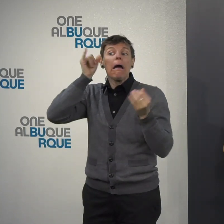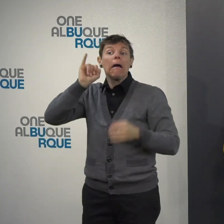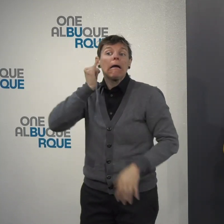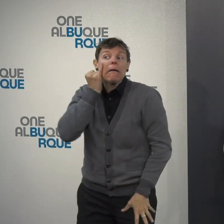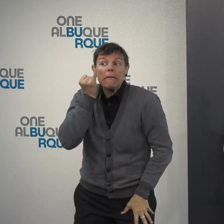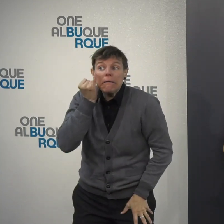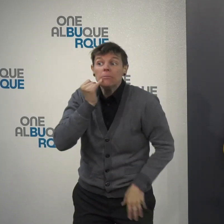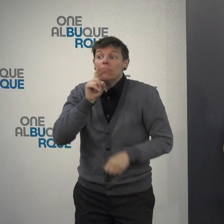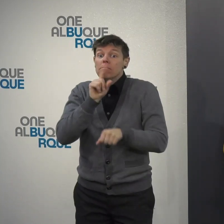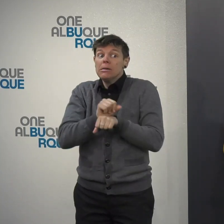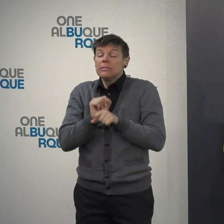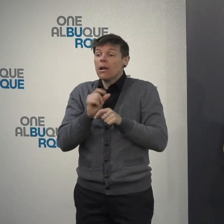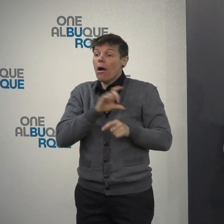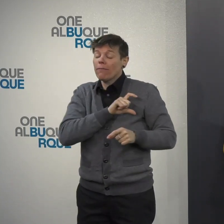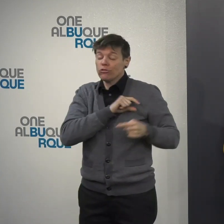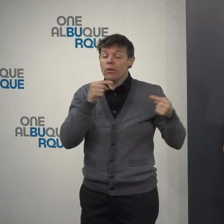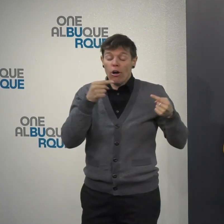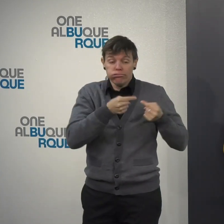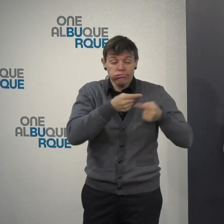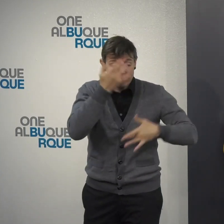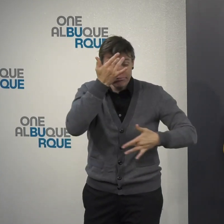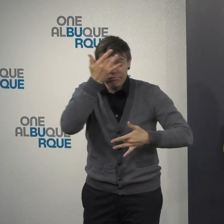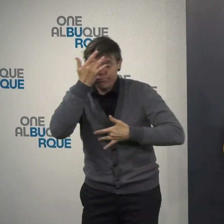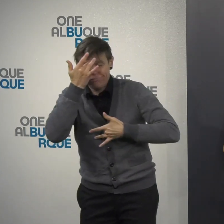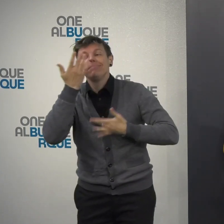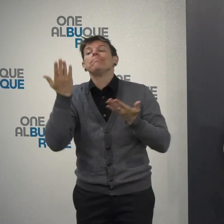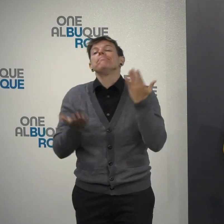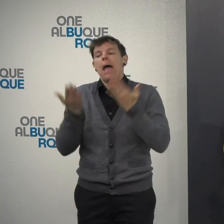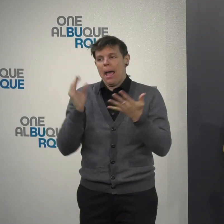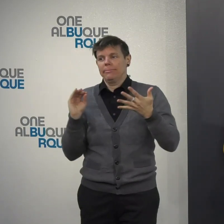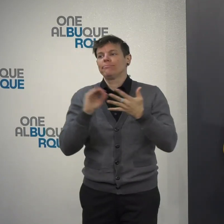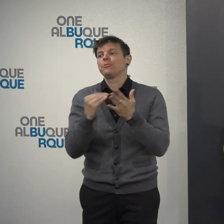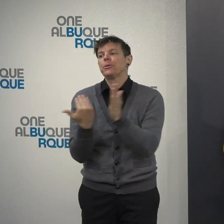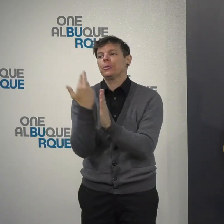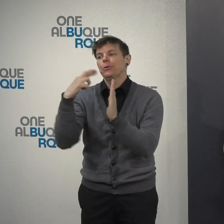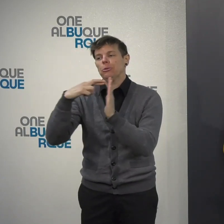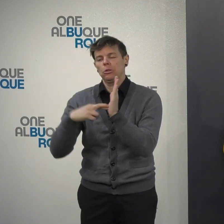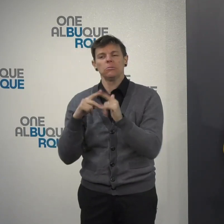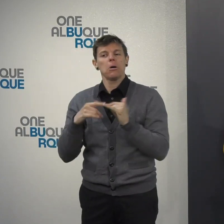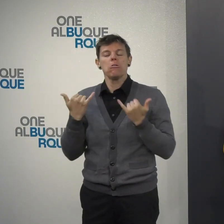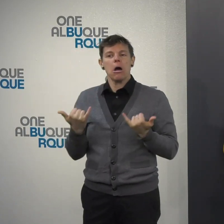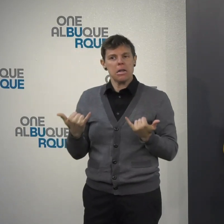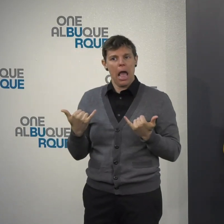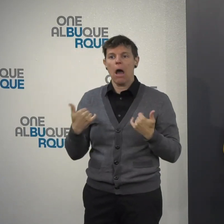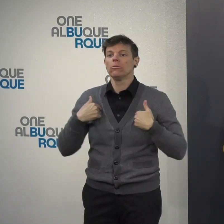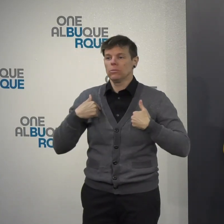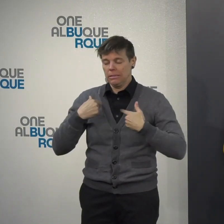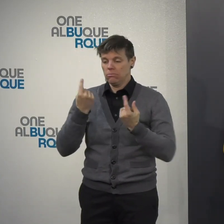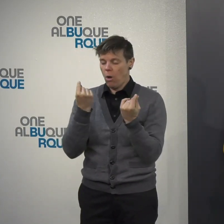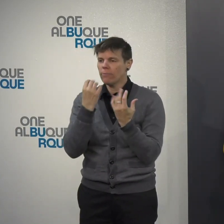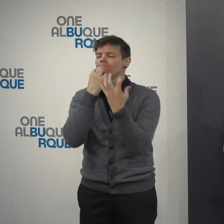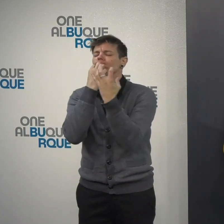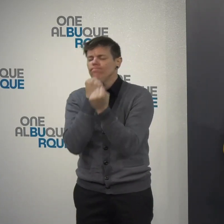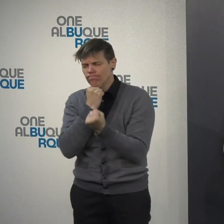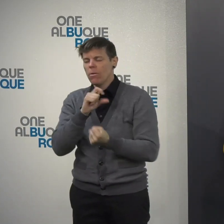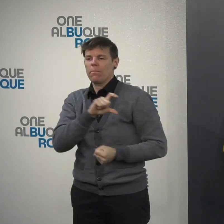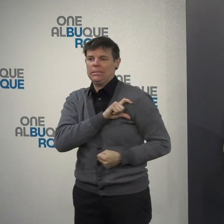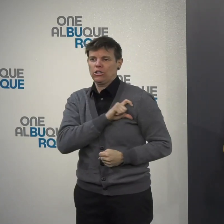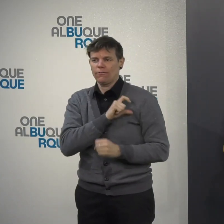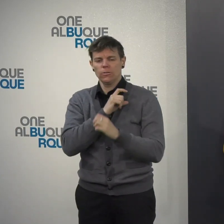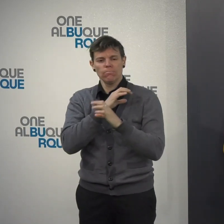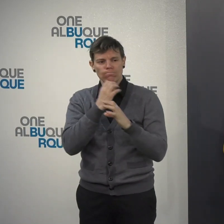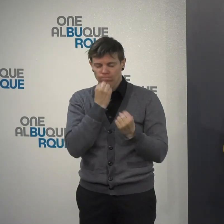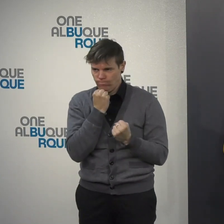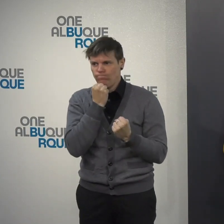of the best thing we can do is protect our officers so that we don't have to do that. So We're limiting exposures to our officers as best that we